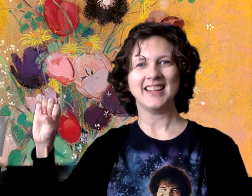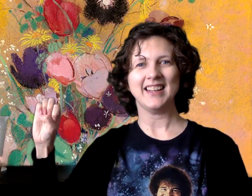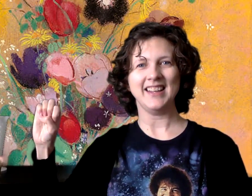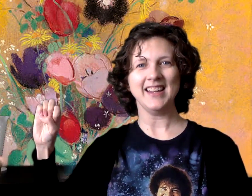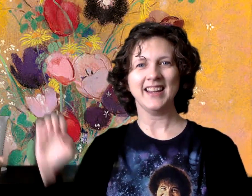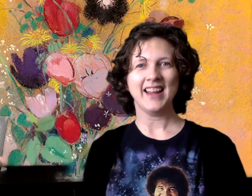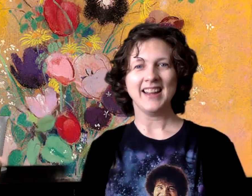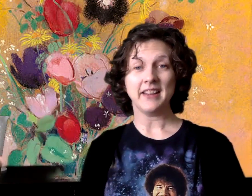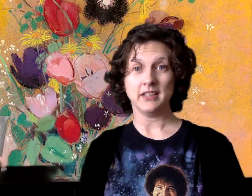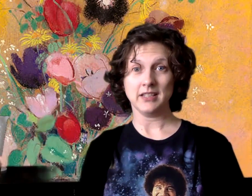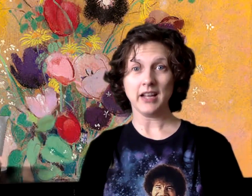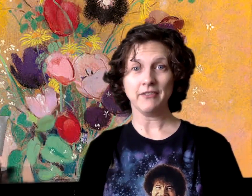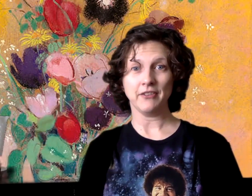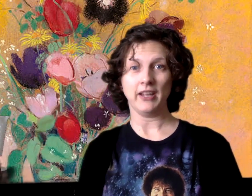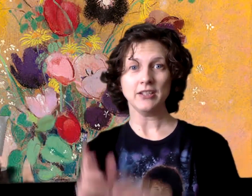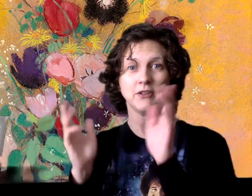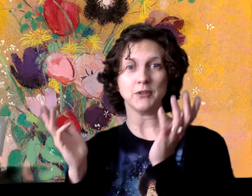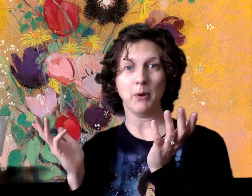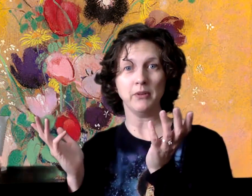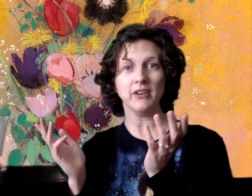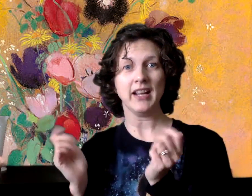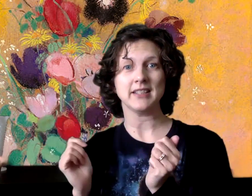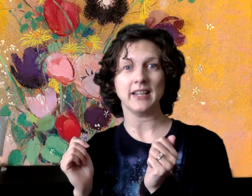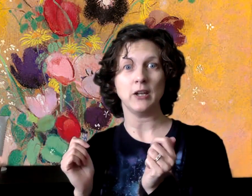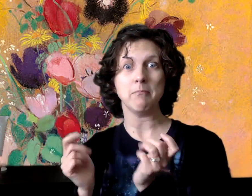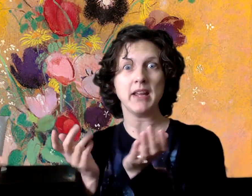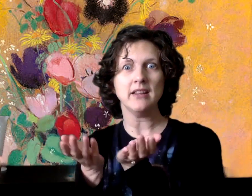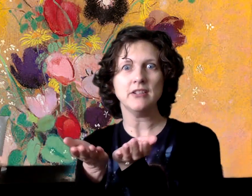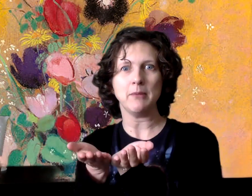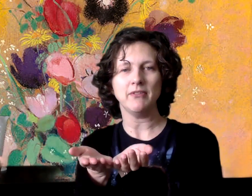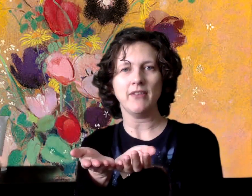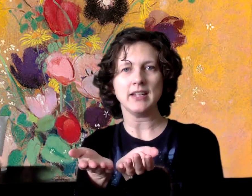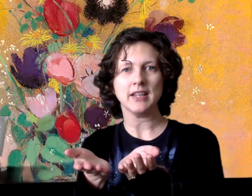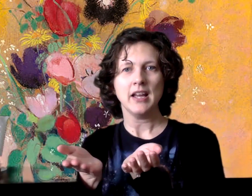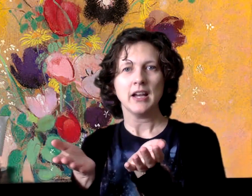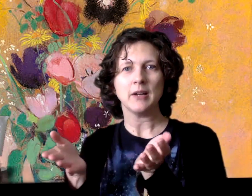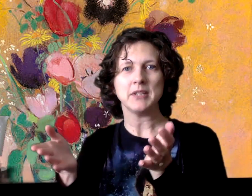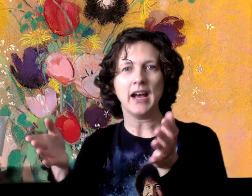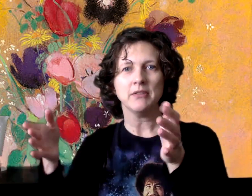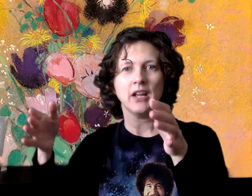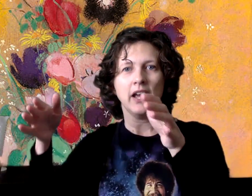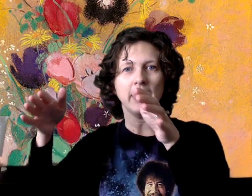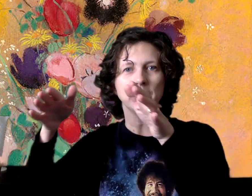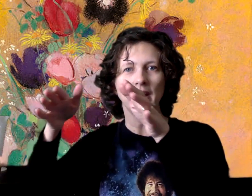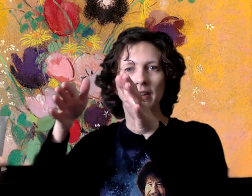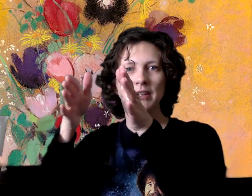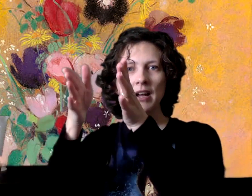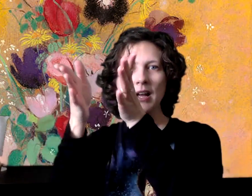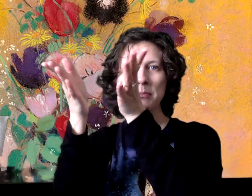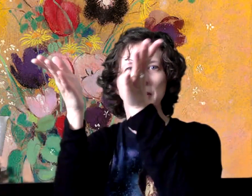V-A-S-E. And then the sign for vase, you use both your hands. It's like you're making the shape of a vase. Comes out and around, up